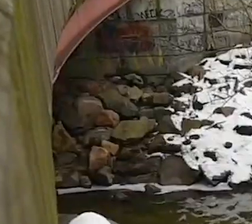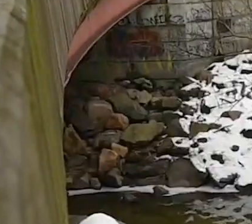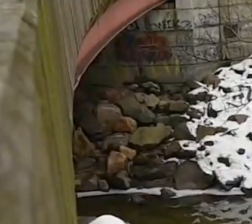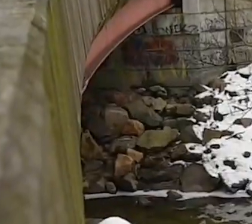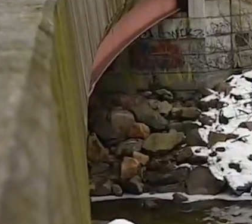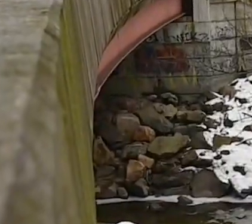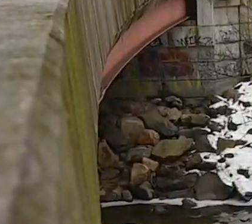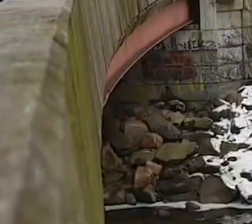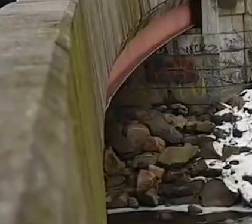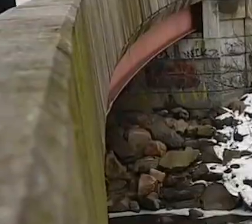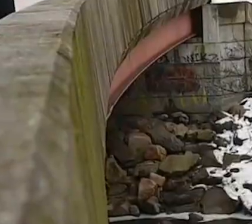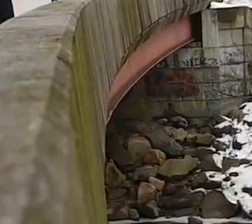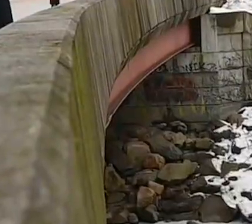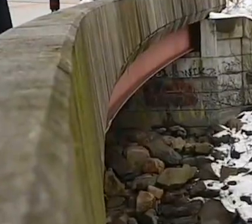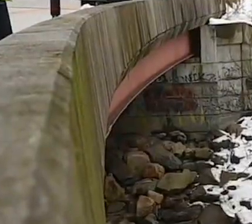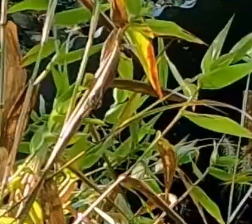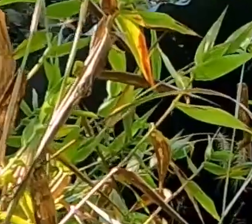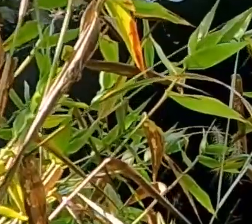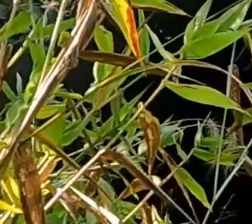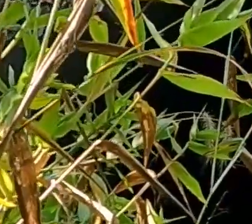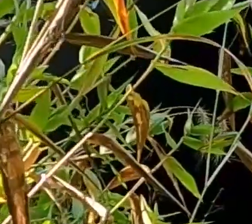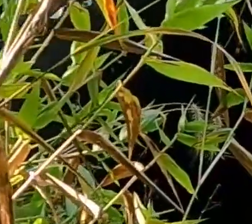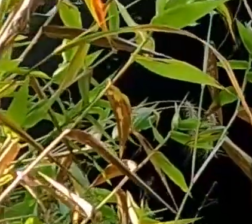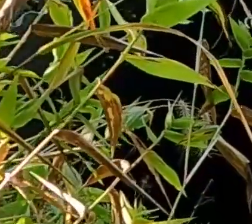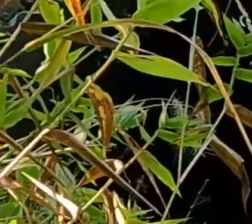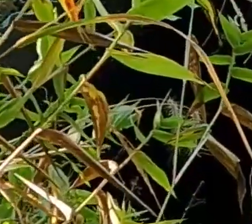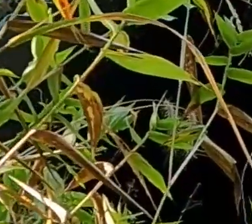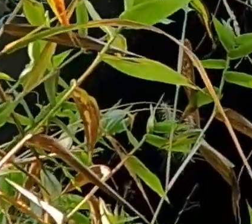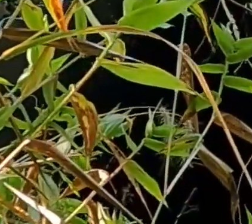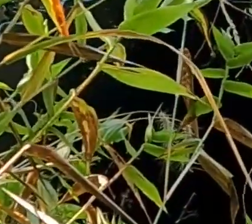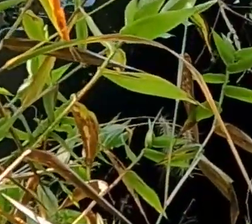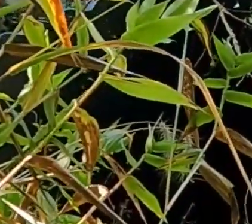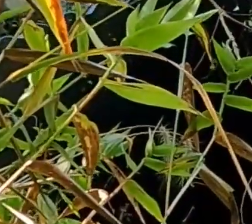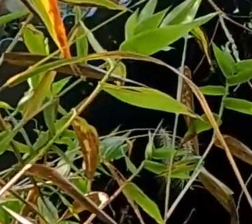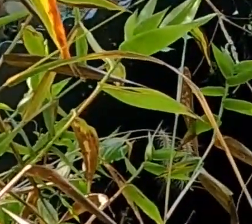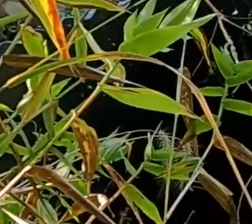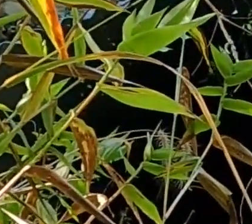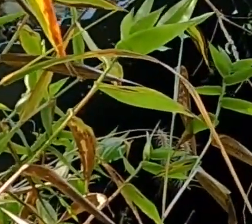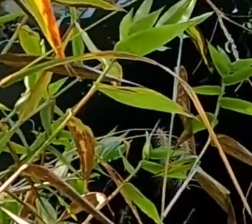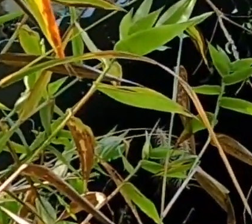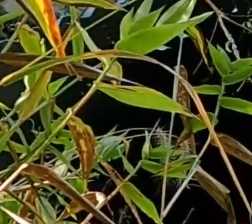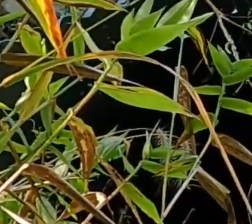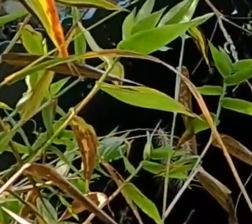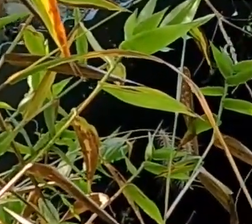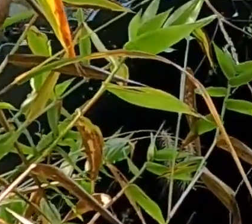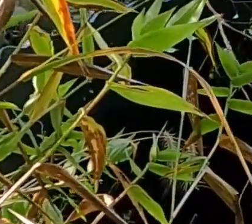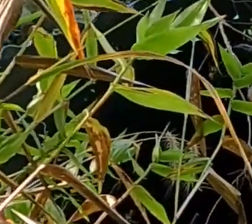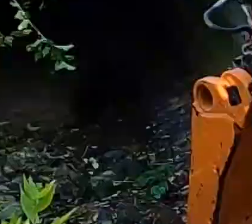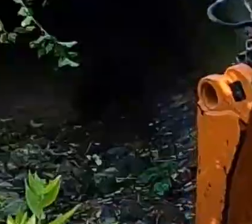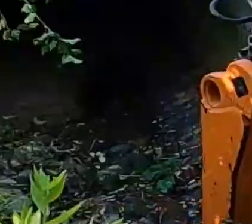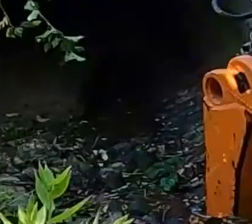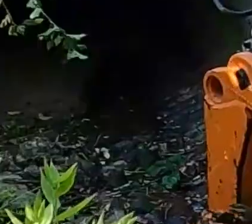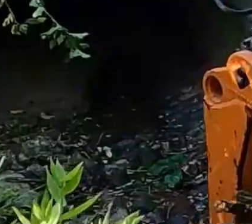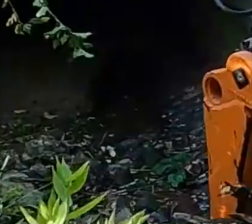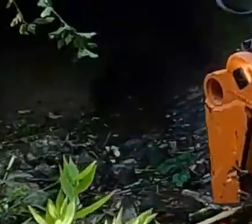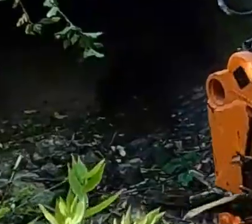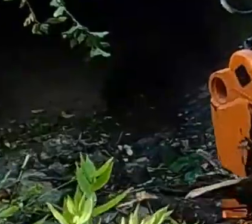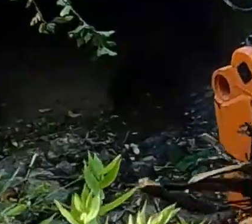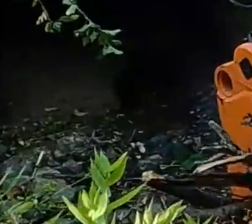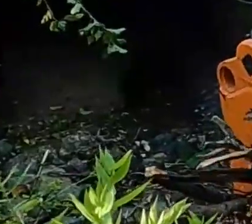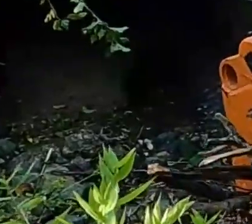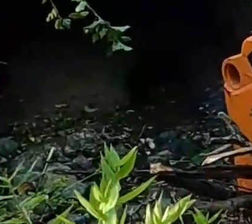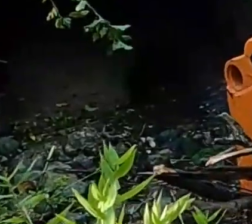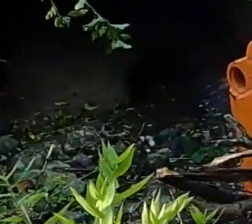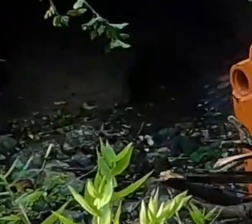Works, and effective triggers for stream clearing following intense rain and high wind events